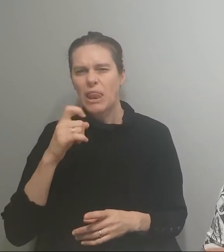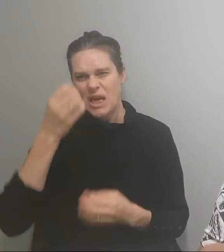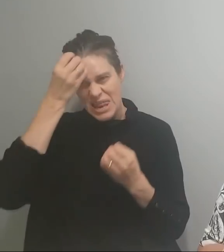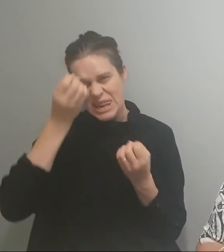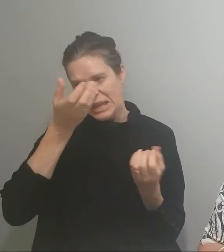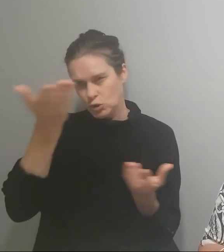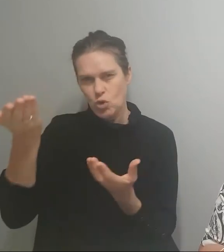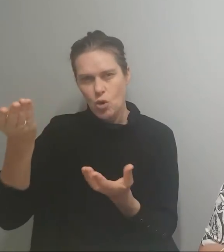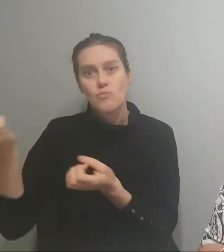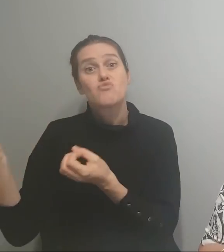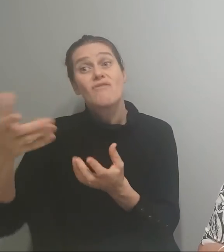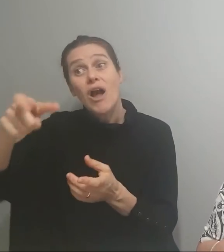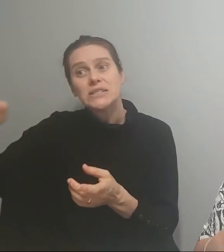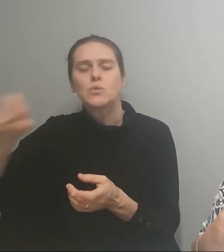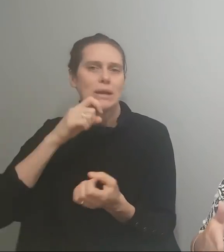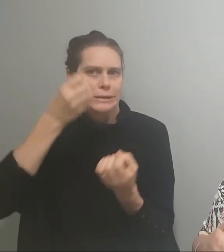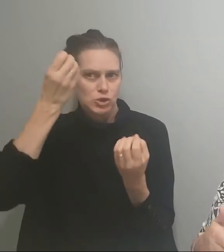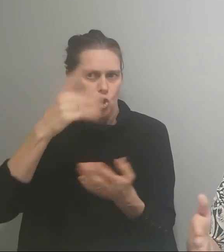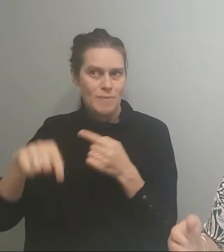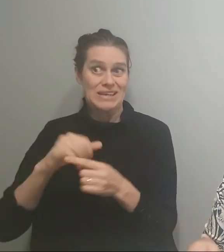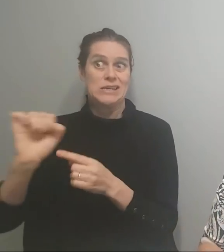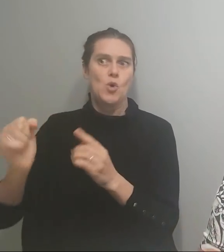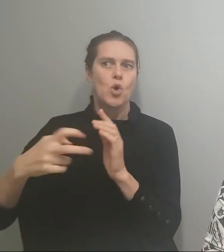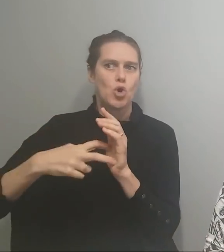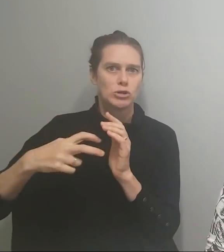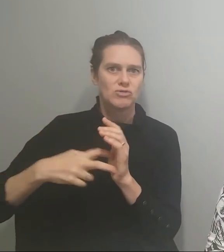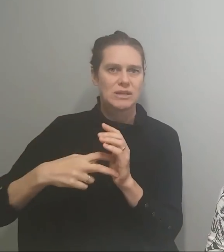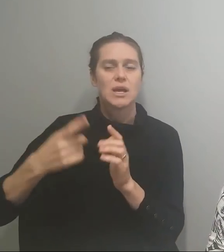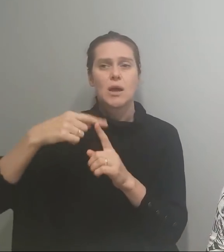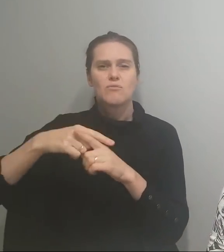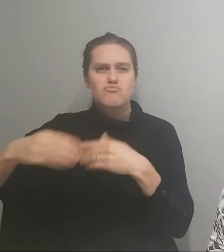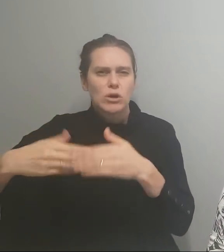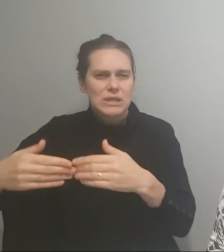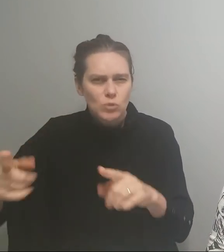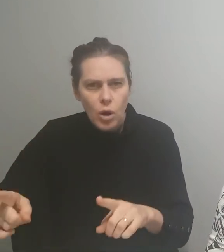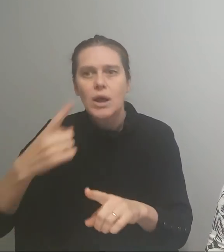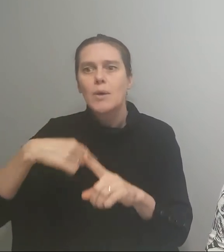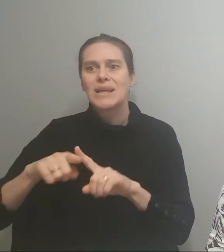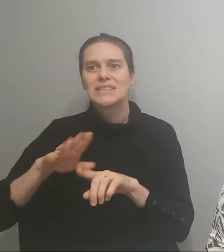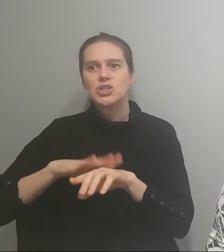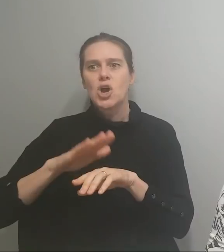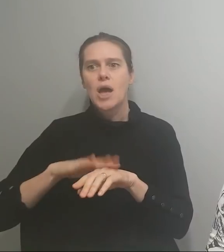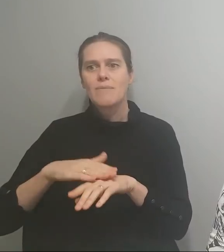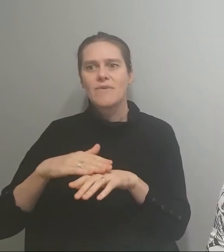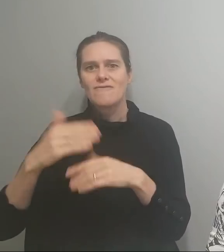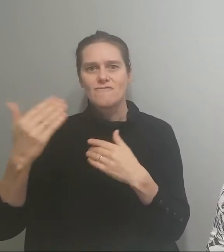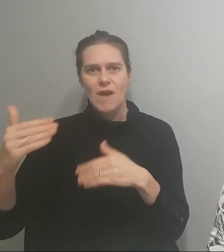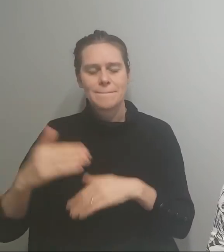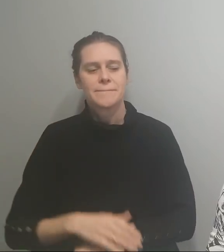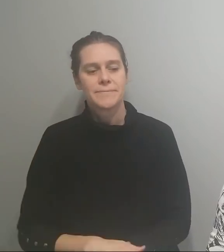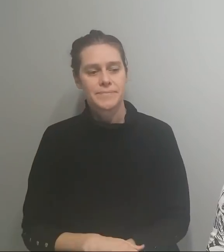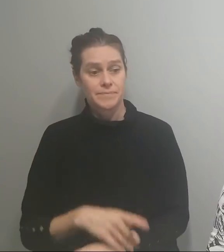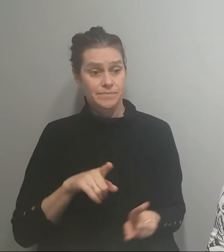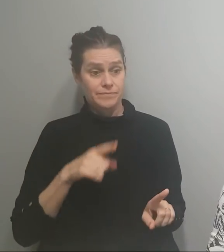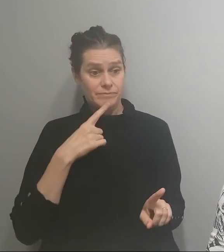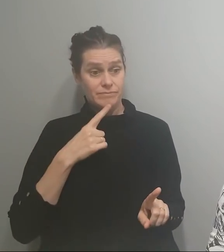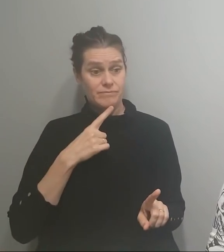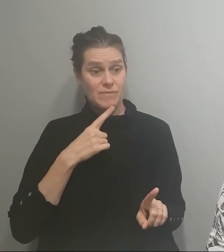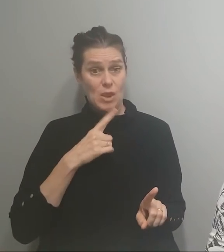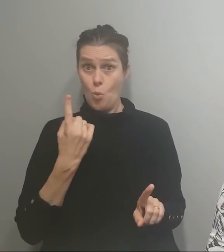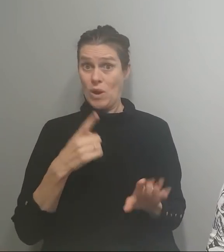available about what will be happening with contracts, processes and timeframes before the end of May. I've got one